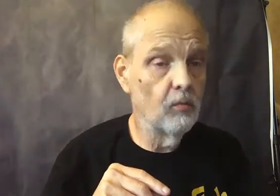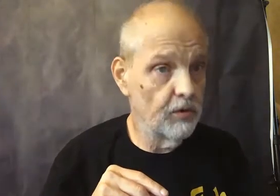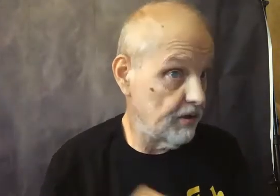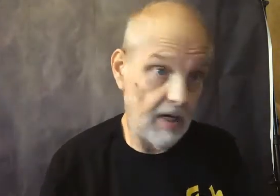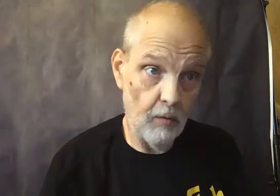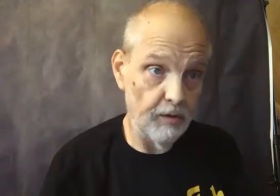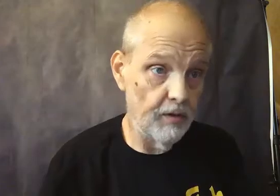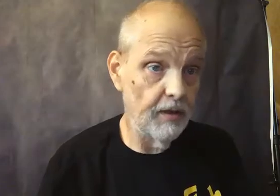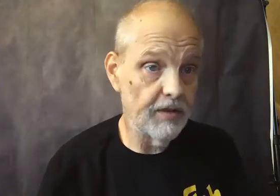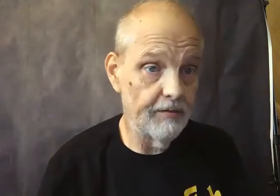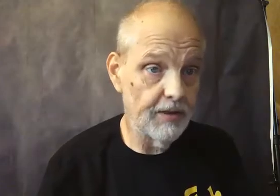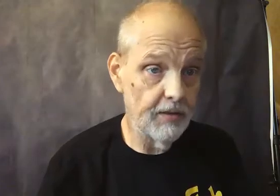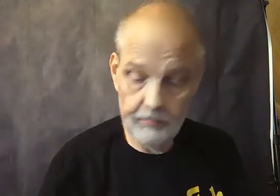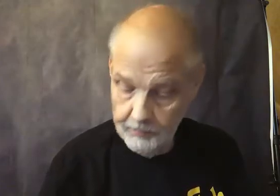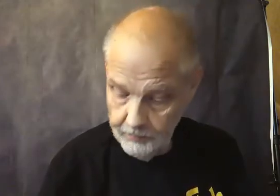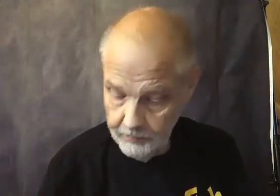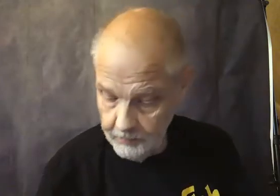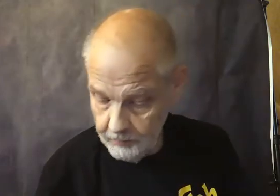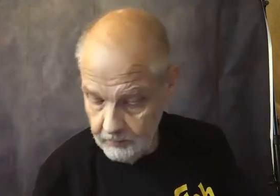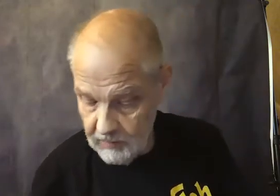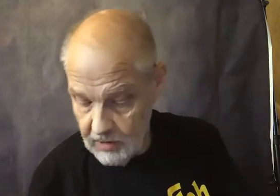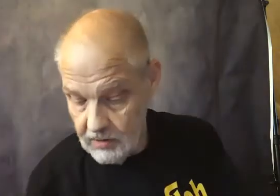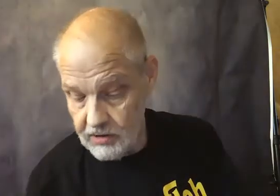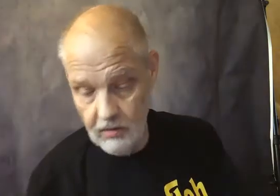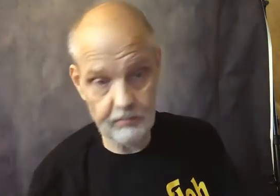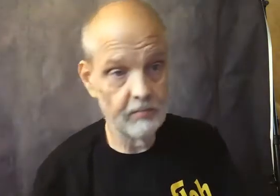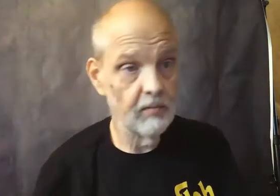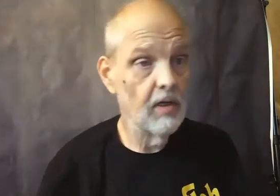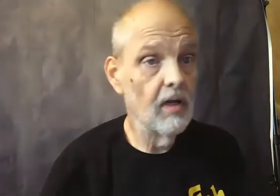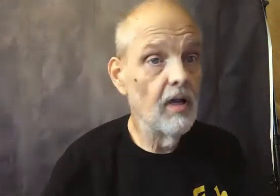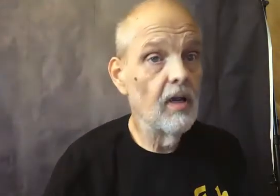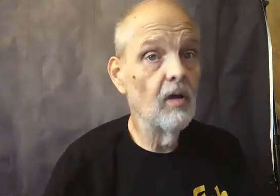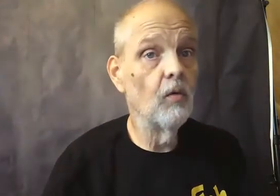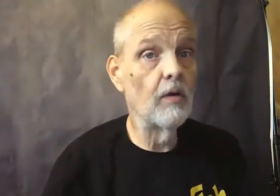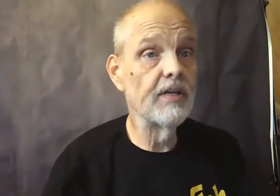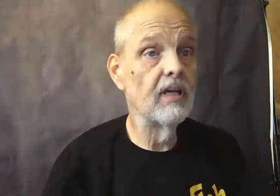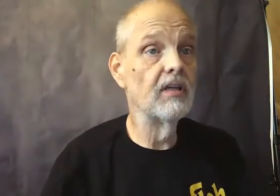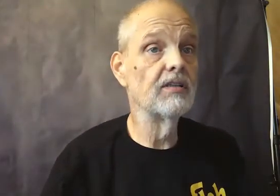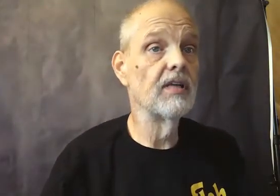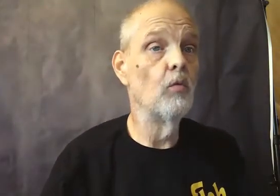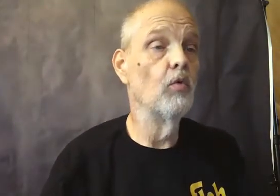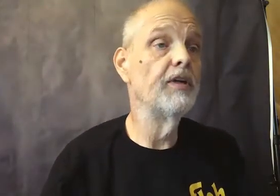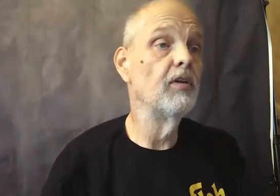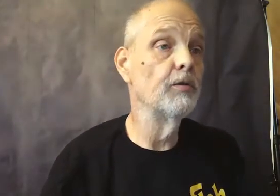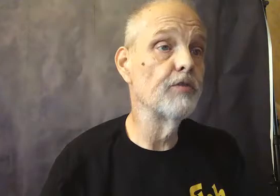which is not how we do it in English, obviously. So what I was saying is that woman in the blue